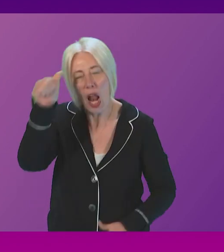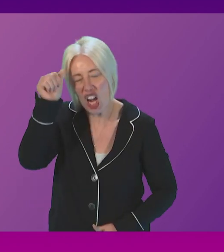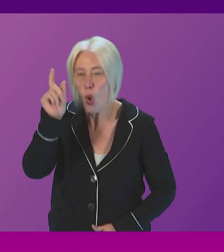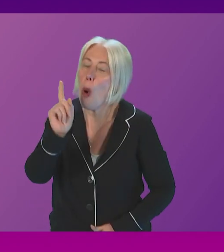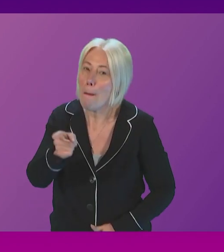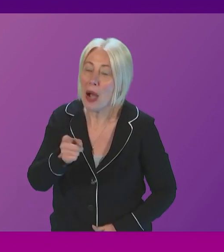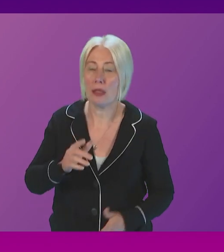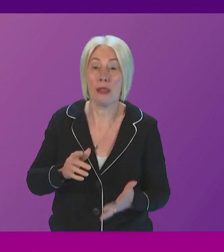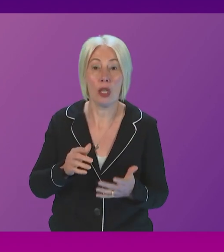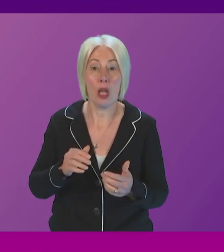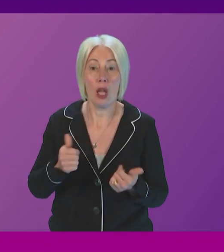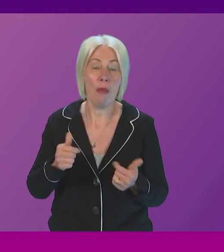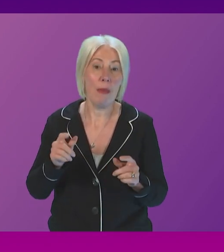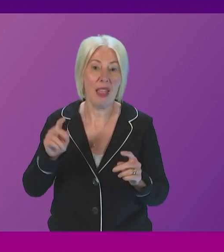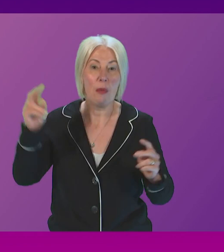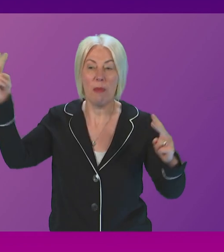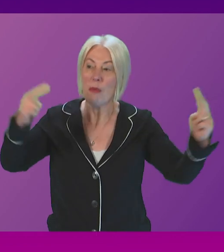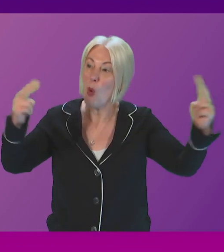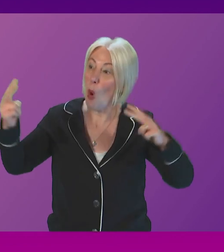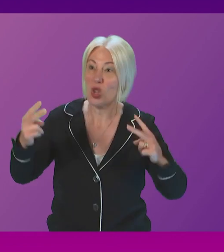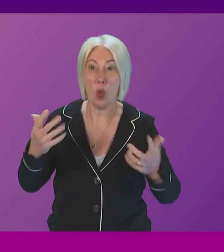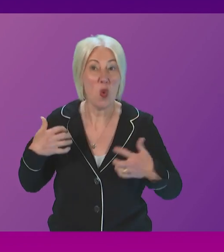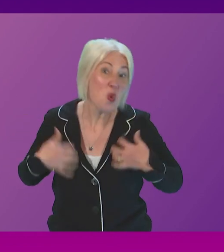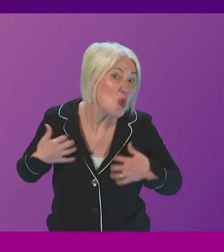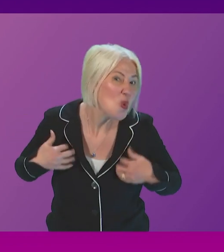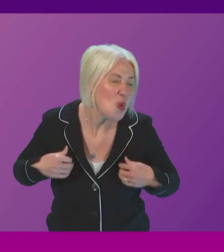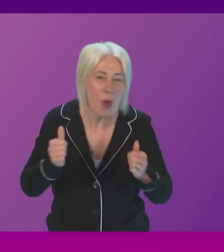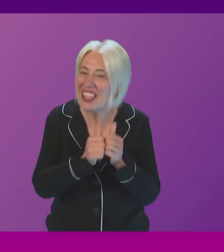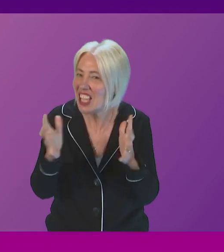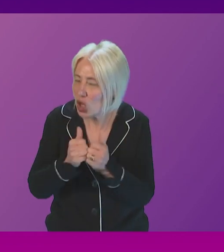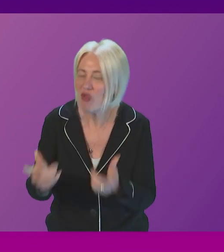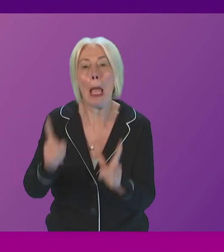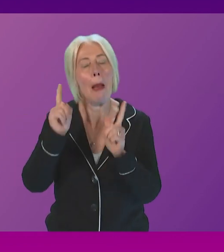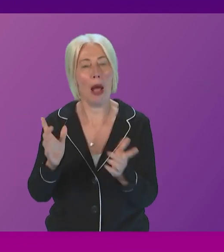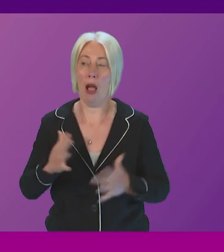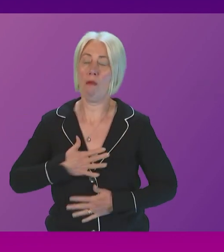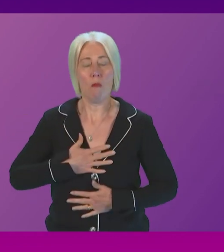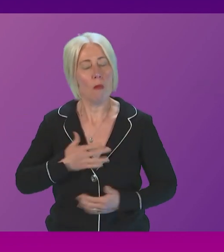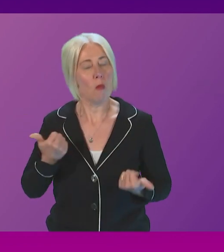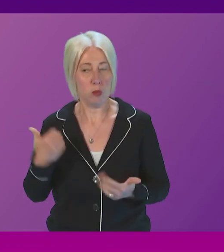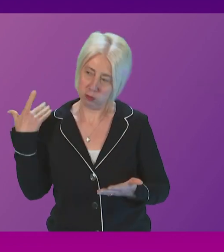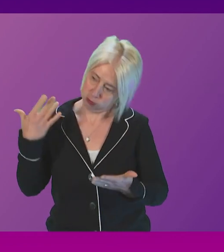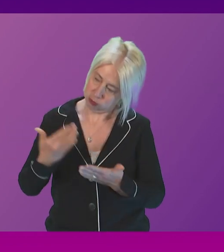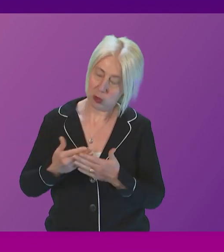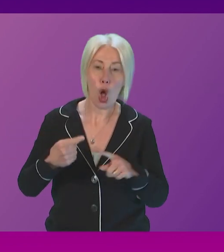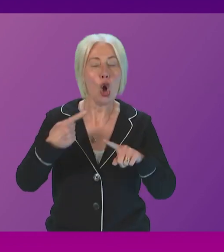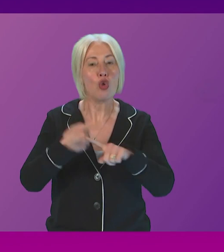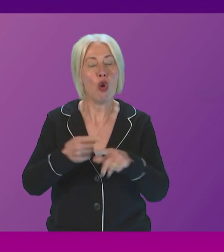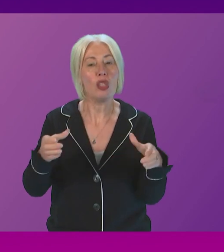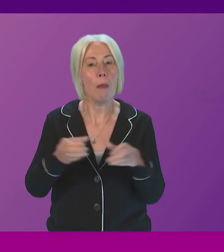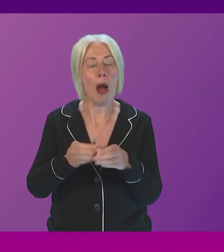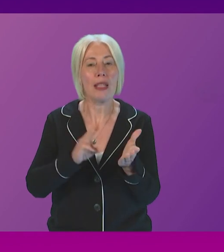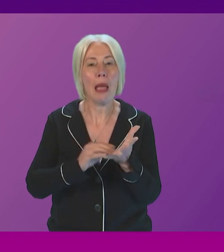and it makes for better spectator sport and grabs more headlines. But I am encouraged that over the past months, a group of cross-party